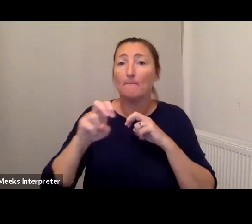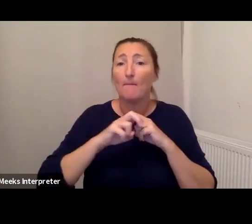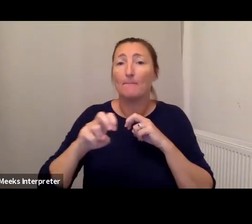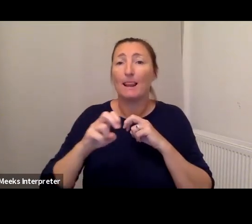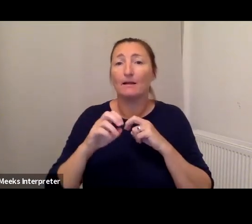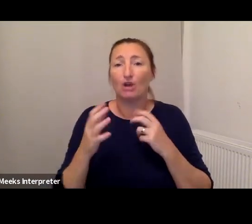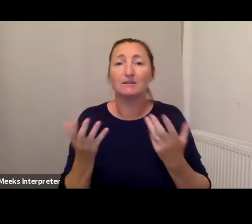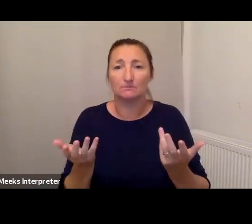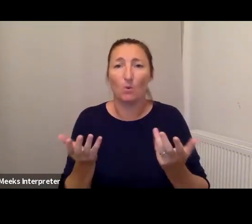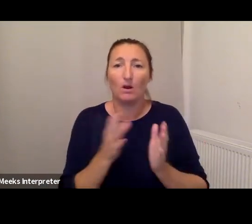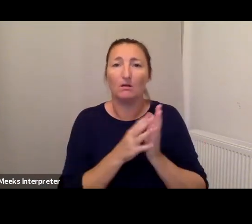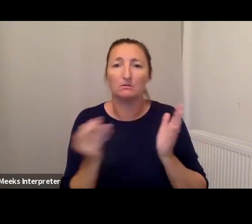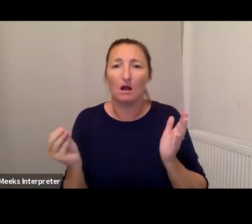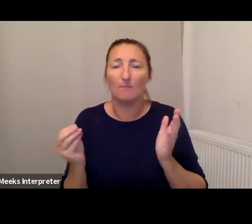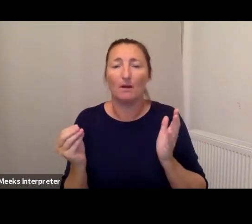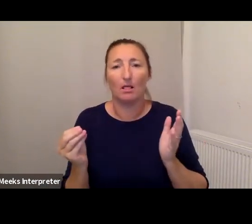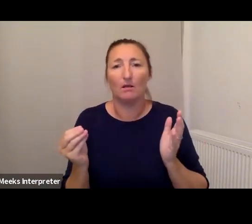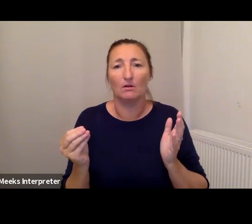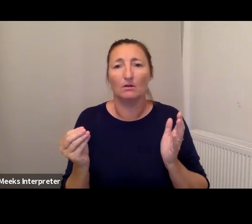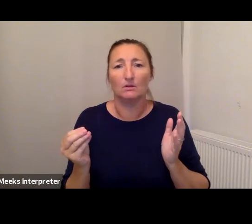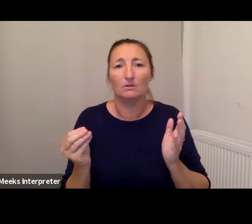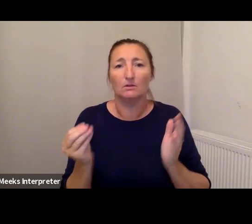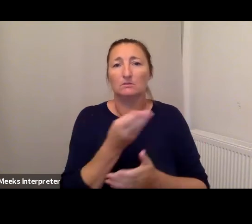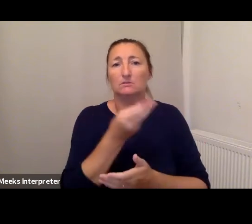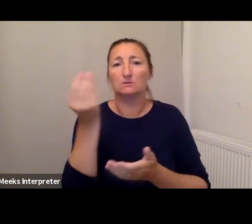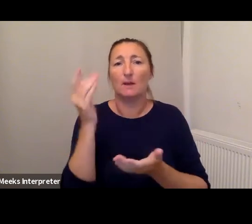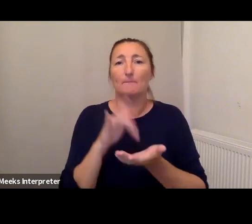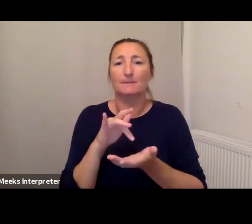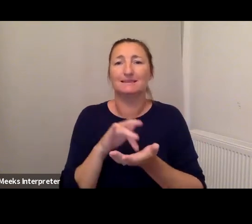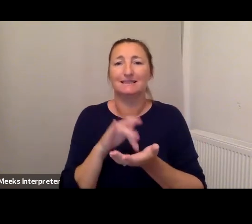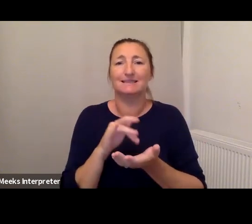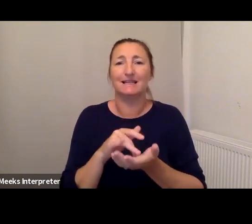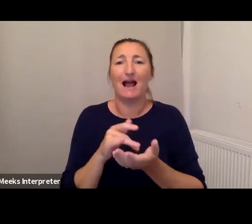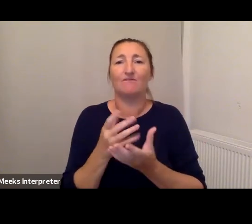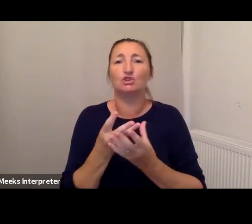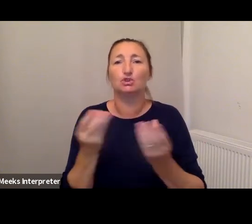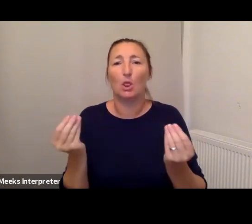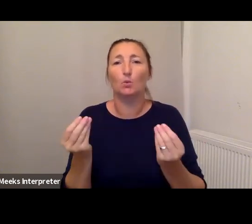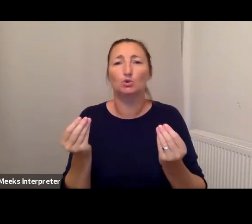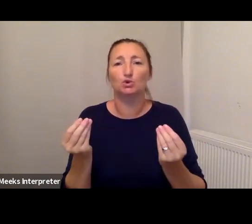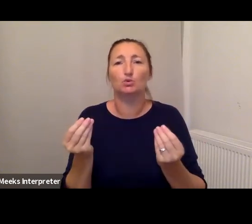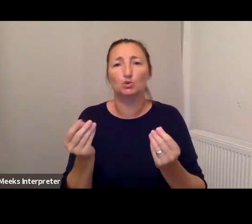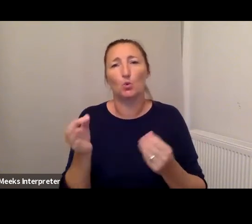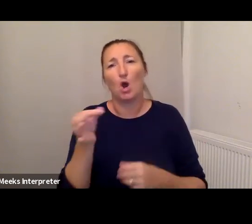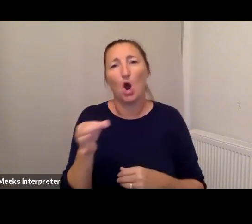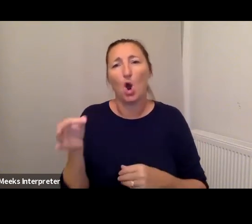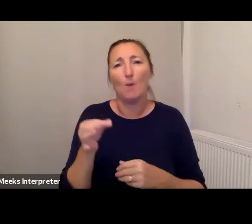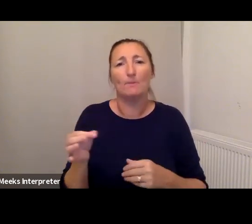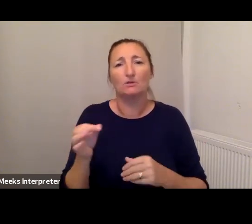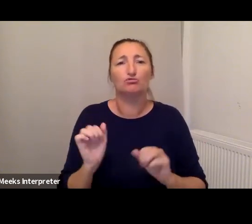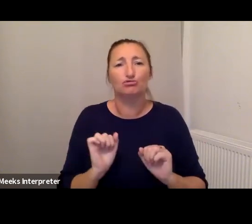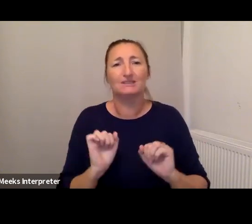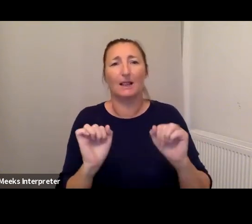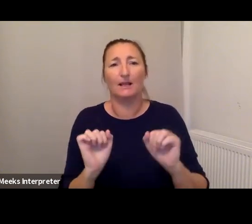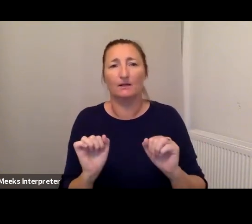example, which has been adopted by many cities as one of the solutions to urban resilience, as well as electric vehicle.